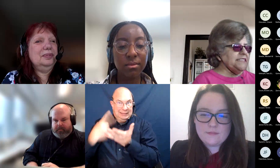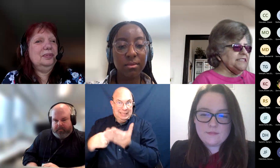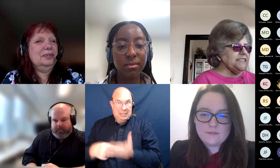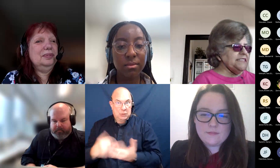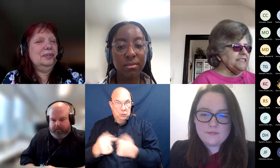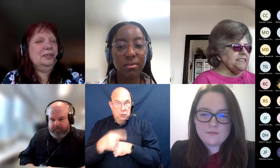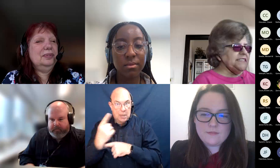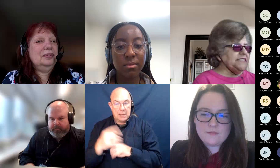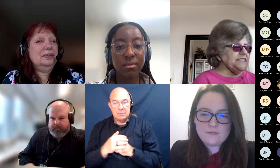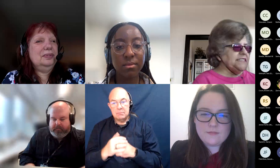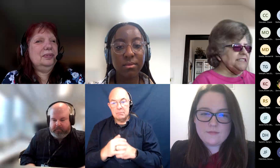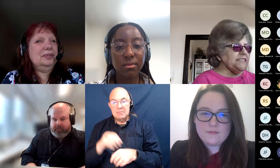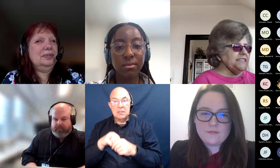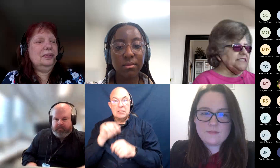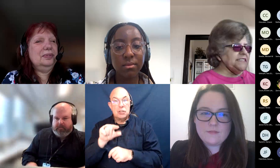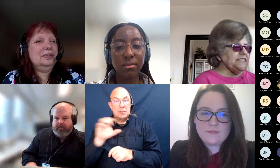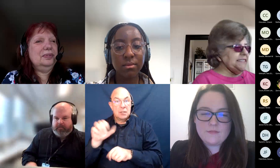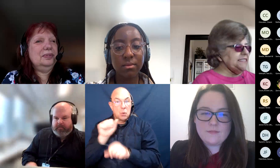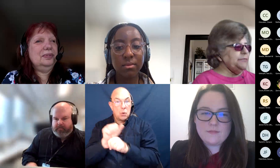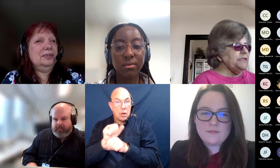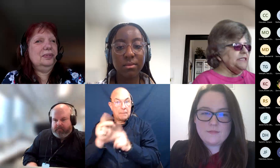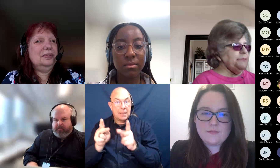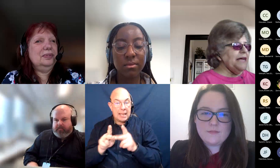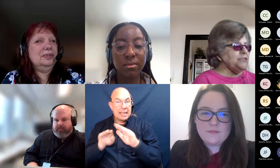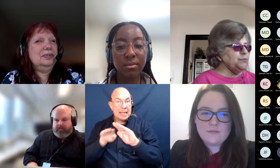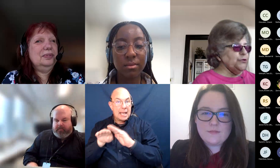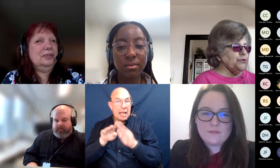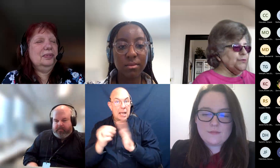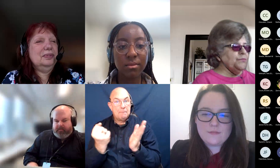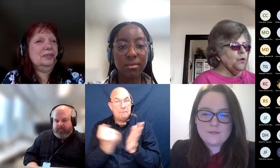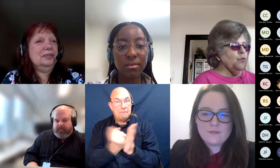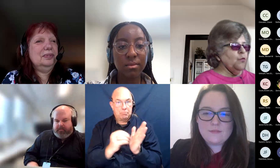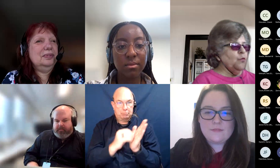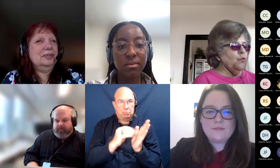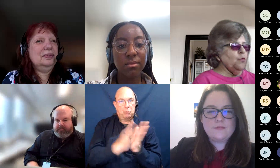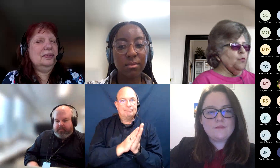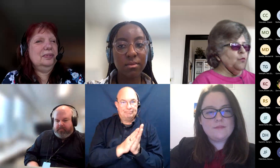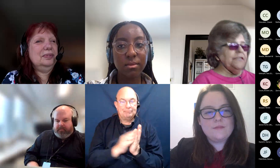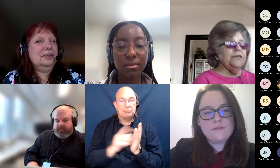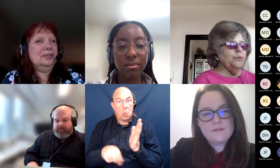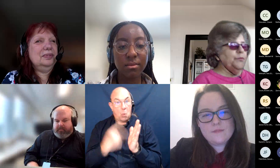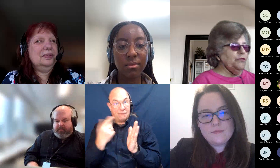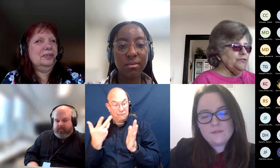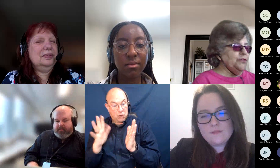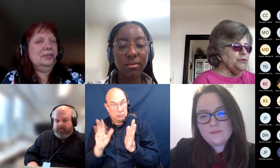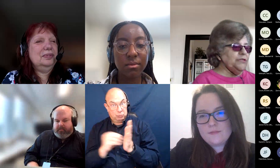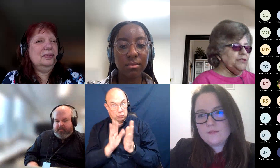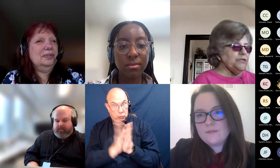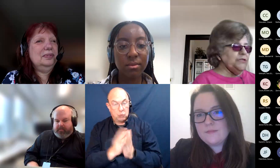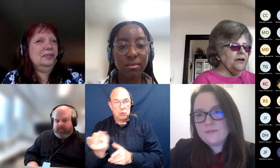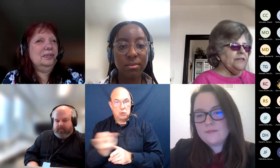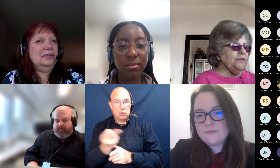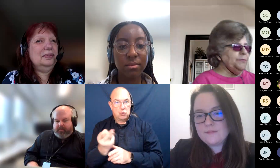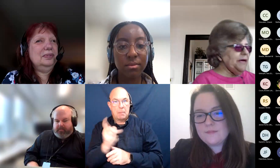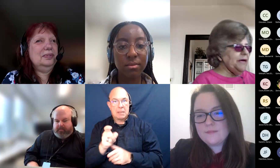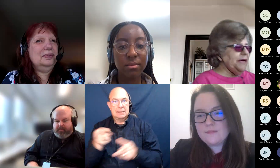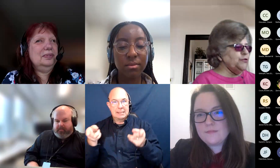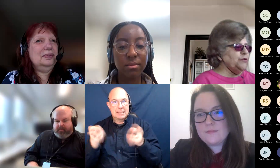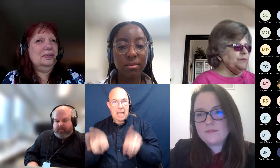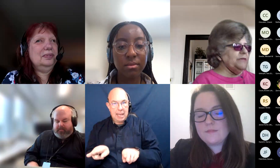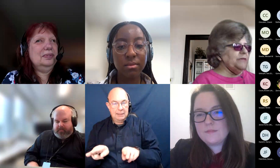today in the GC Workplace Accessibility Passport. Once that's done, both of you need to sign